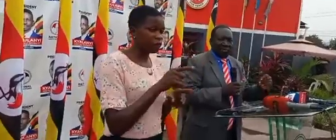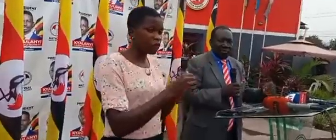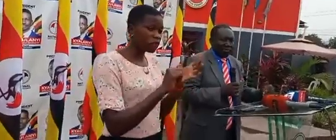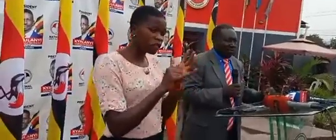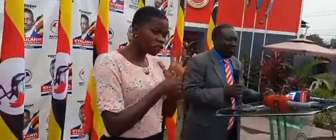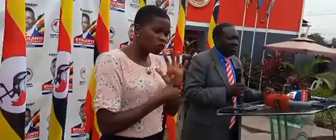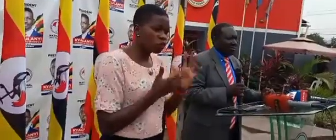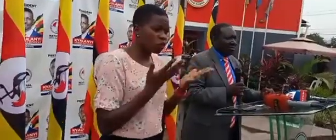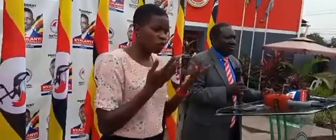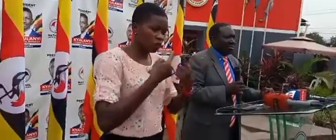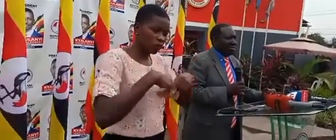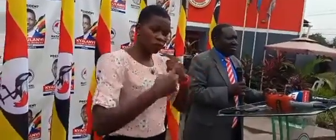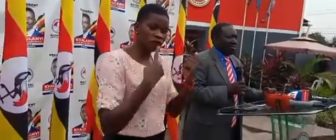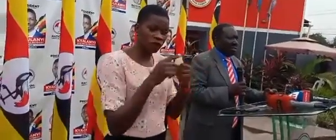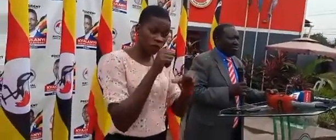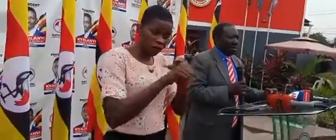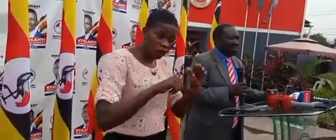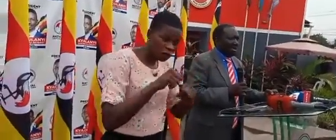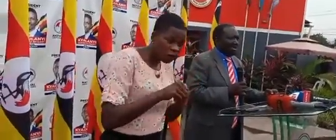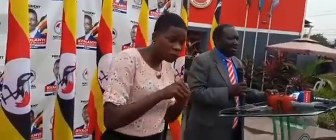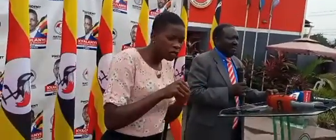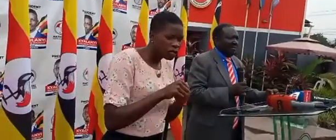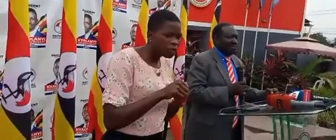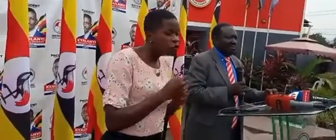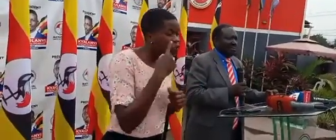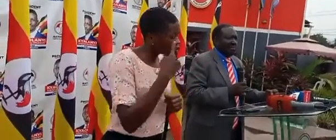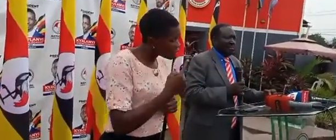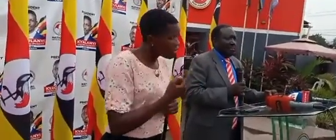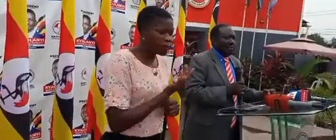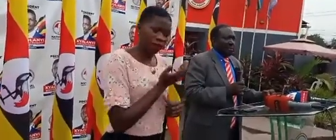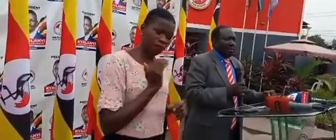tukubaganyako ebirowoozo za kulaba nti